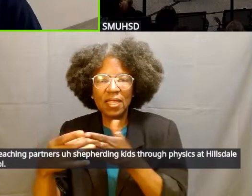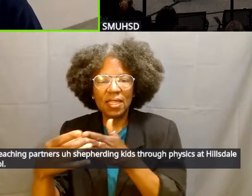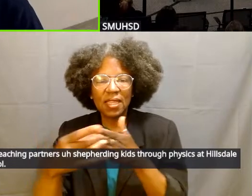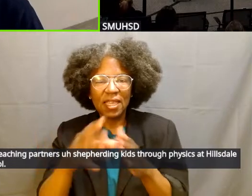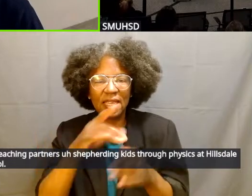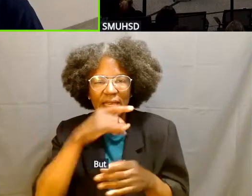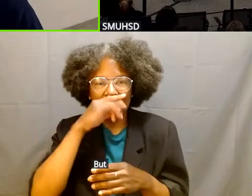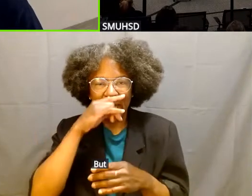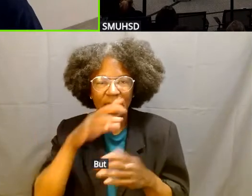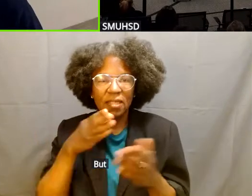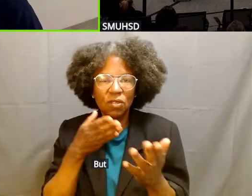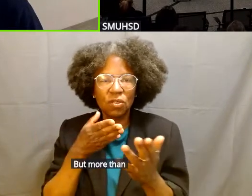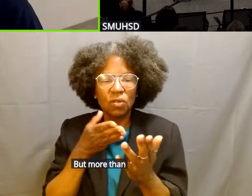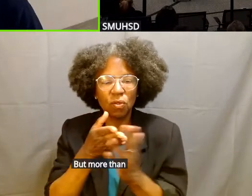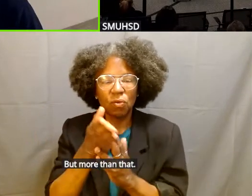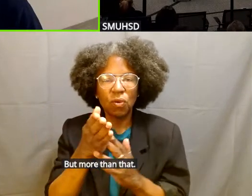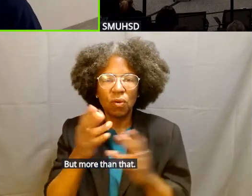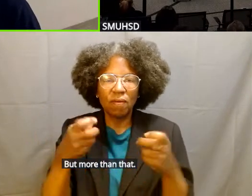than that,